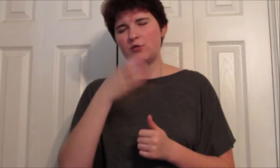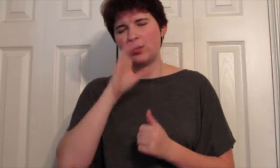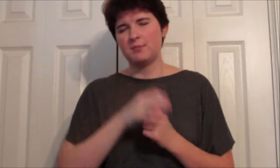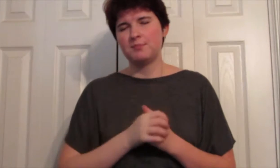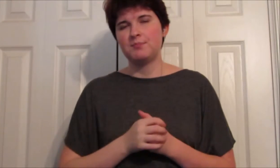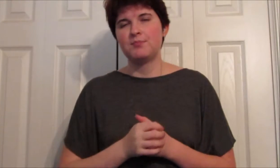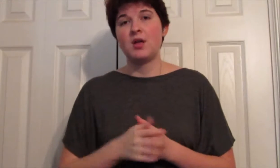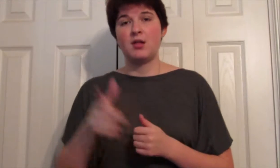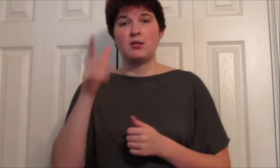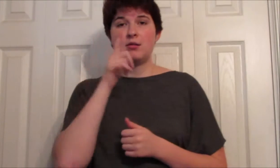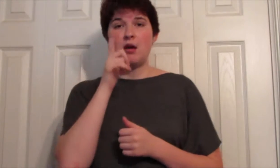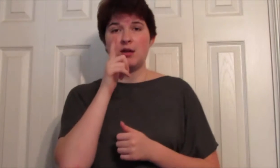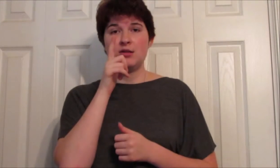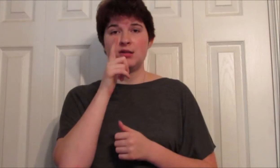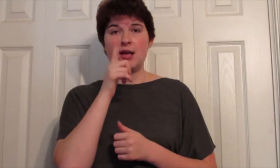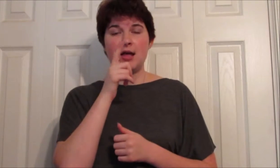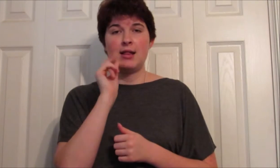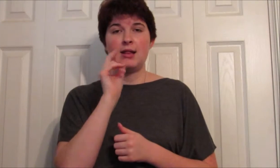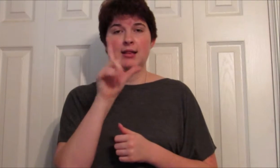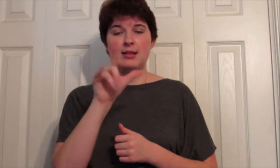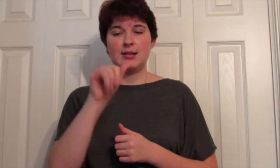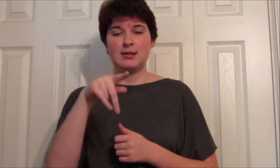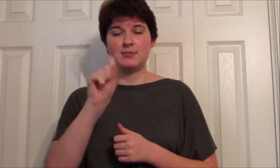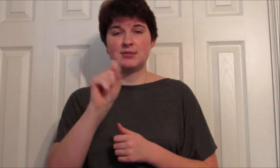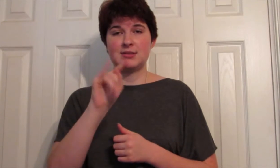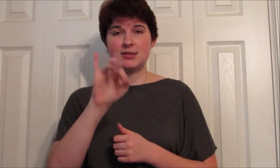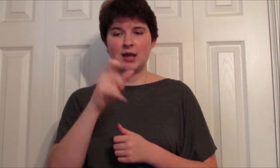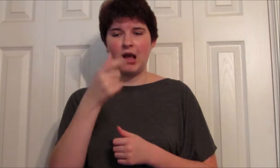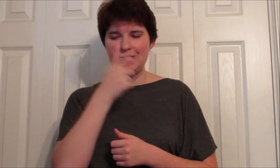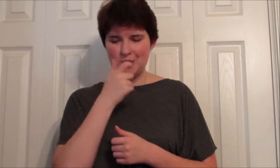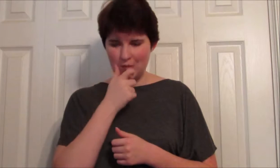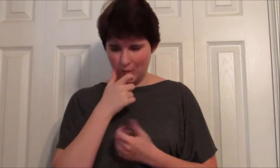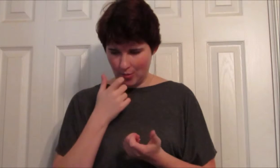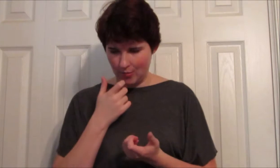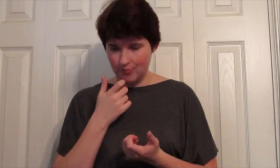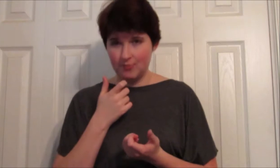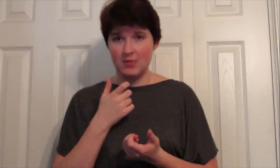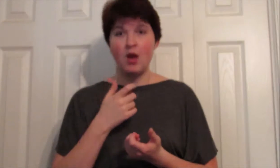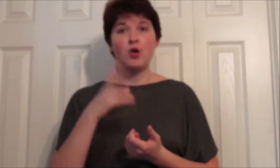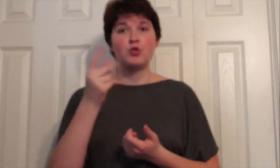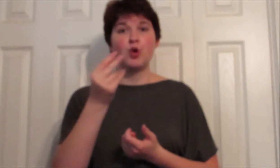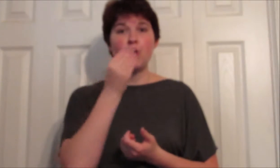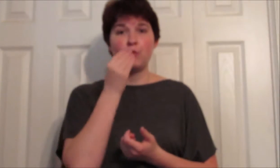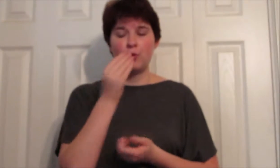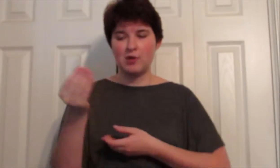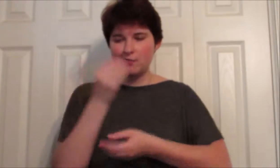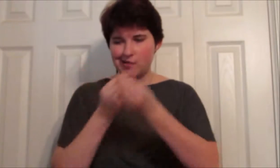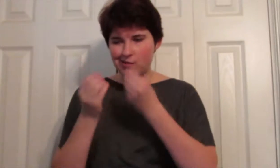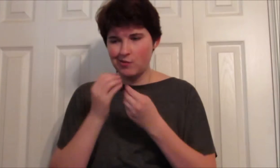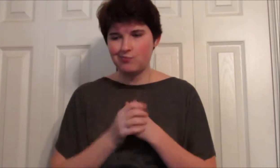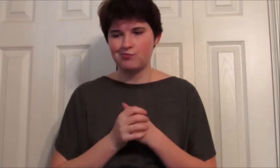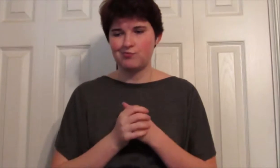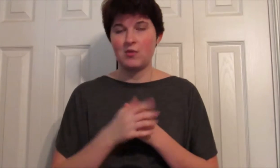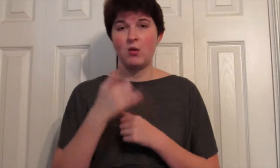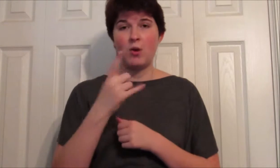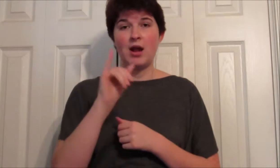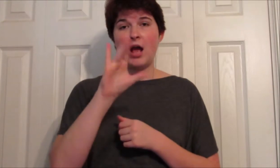Lunch, 1/2 tube of pulsating pink lipstick, 1 handful of Purina dog chow, any flavor, 1 ice cube